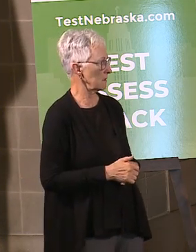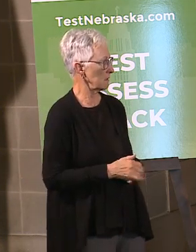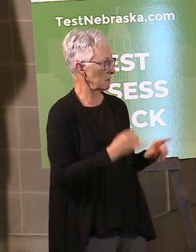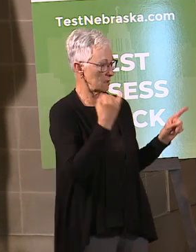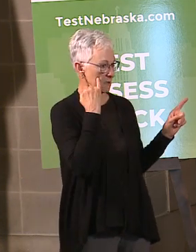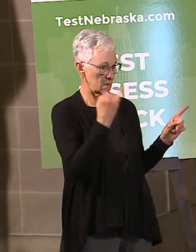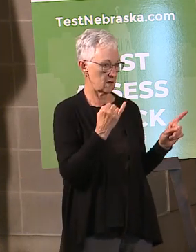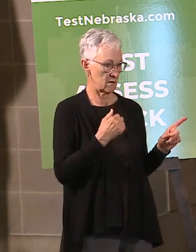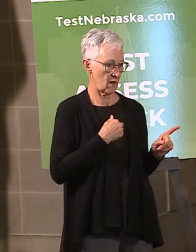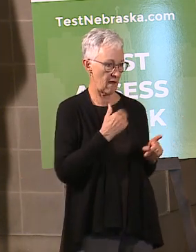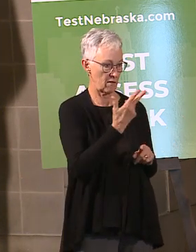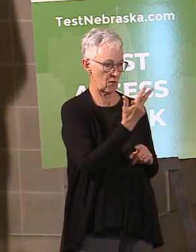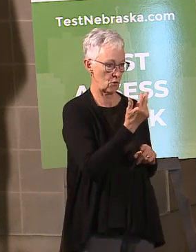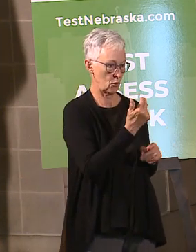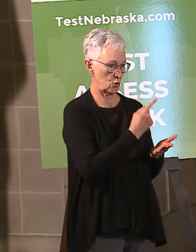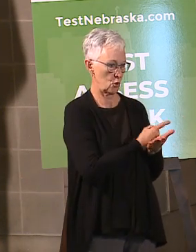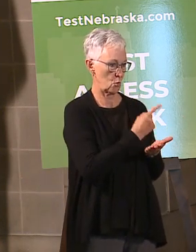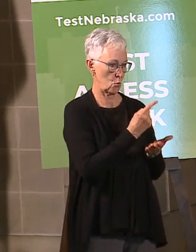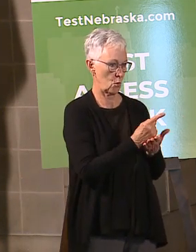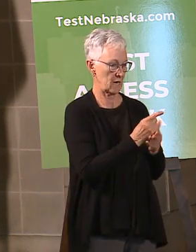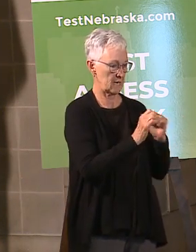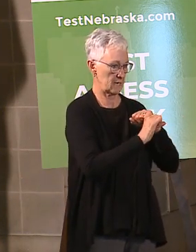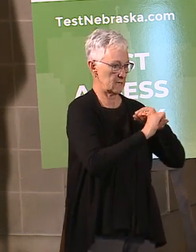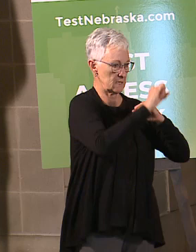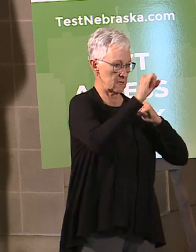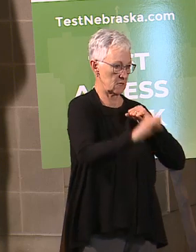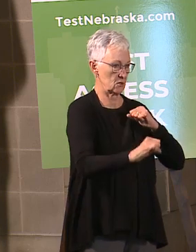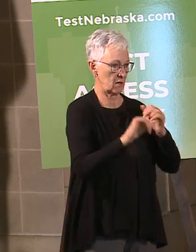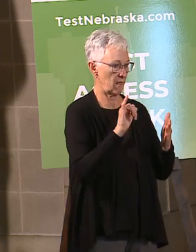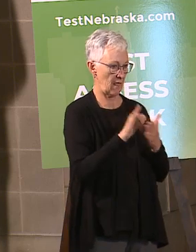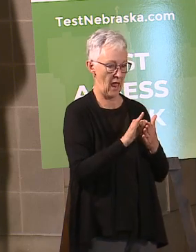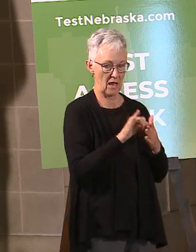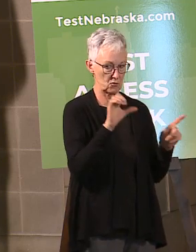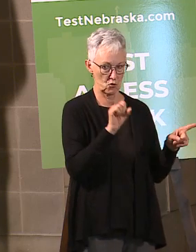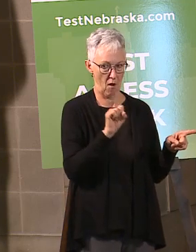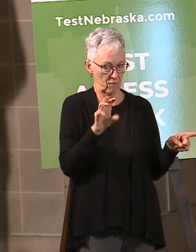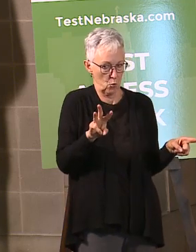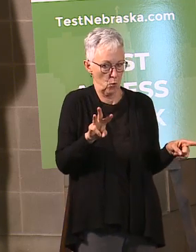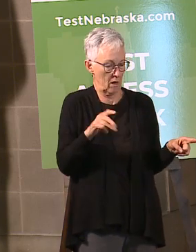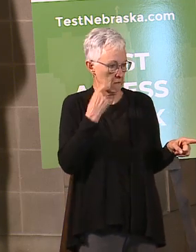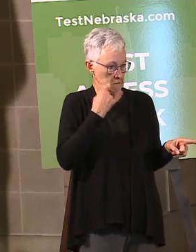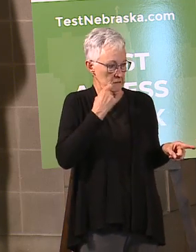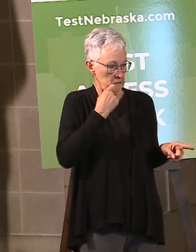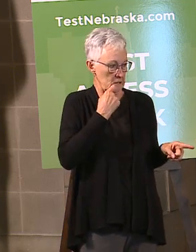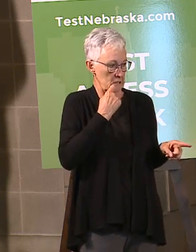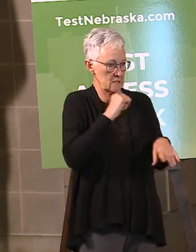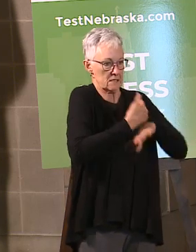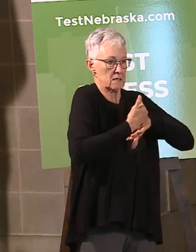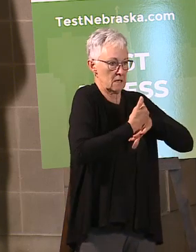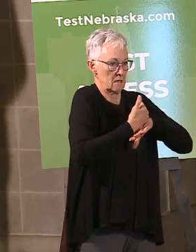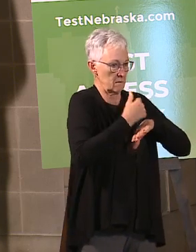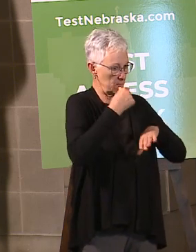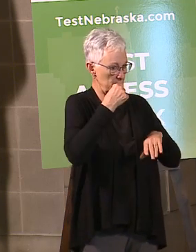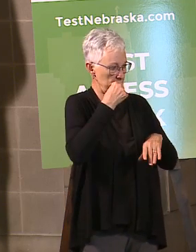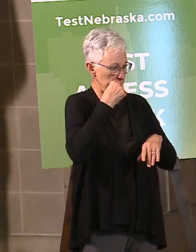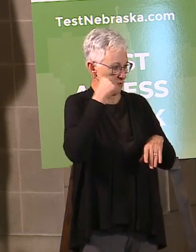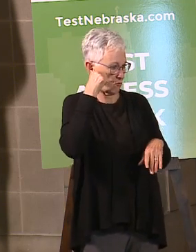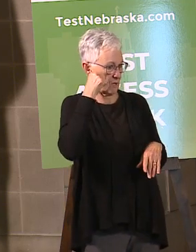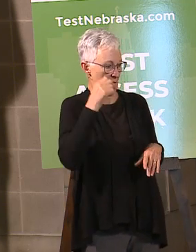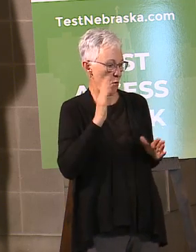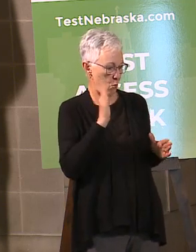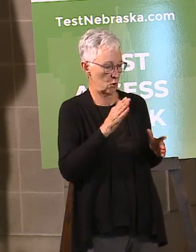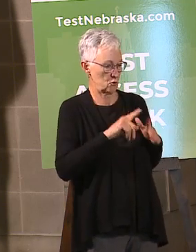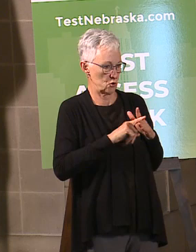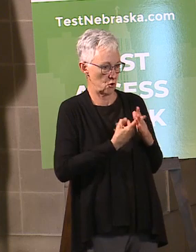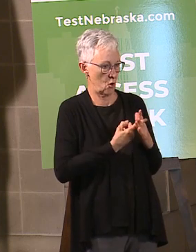13-week extension, that software just got put in yesterday. Those claims, as John said, will be processed over the weekend for the most part. I think some have already